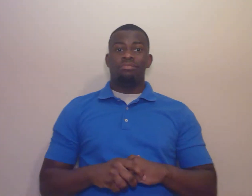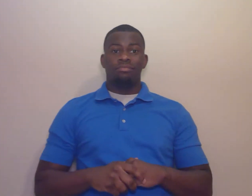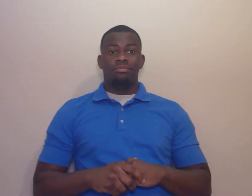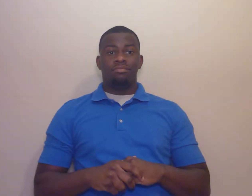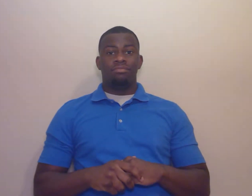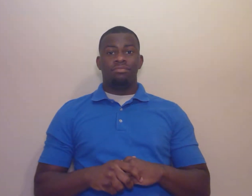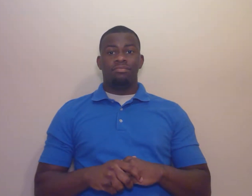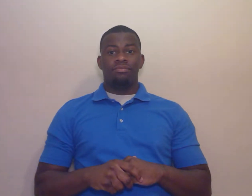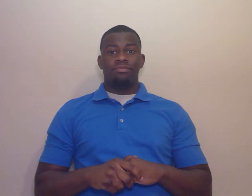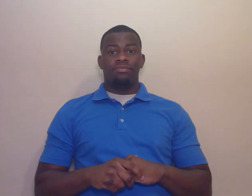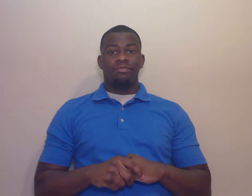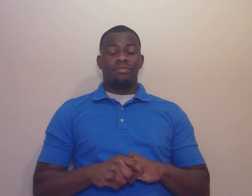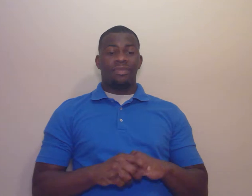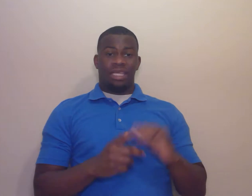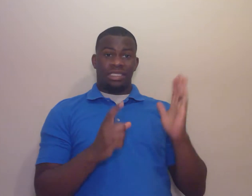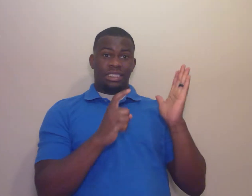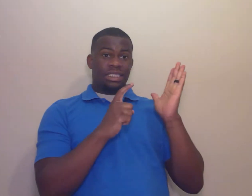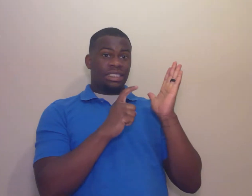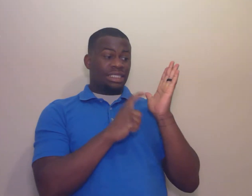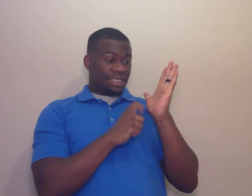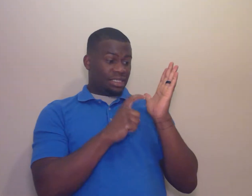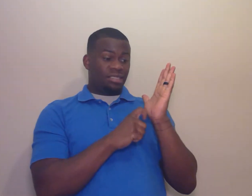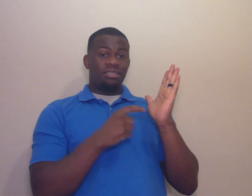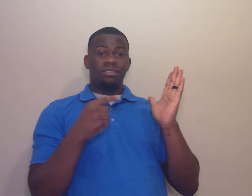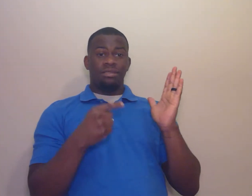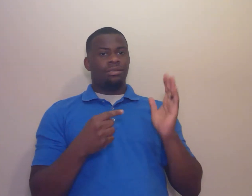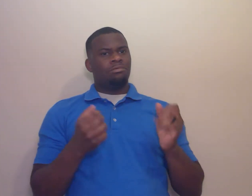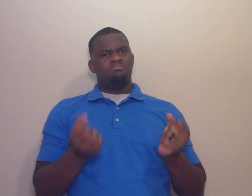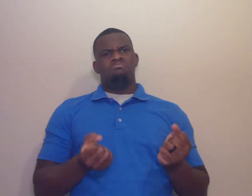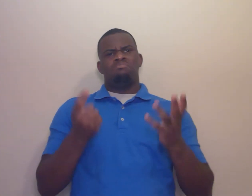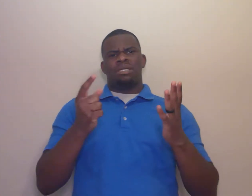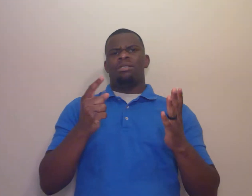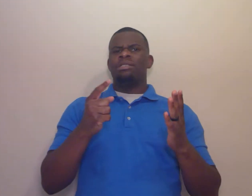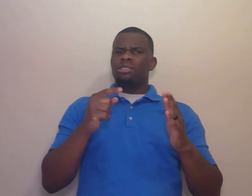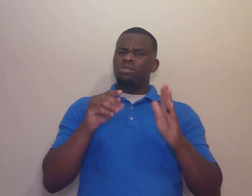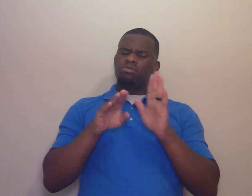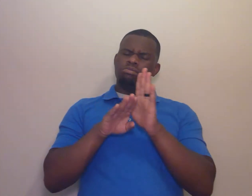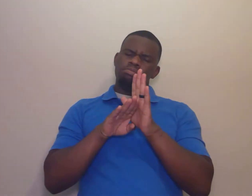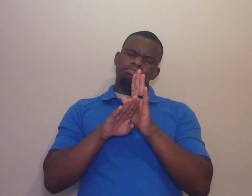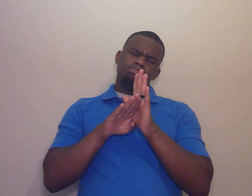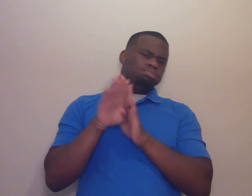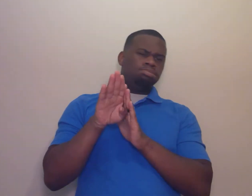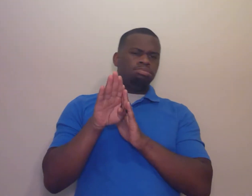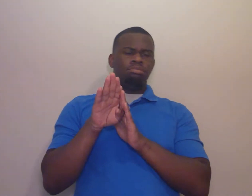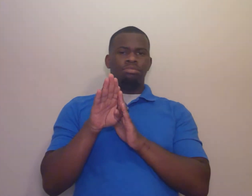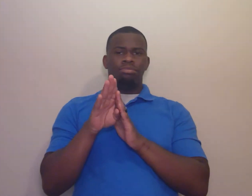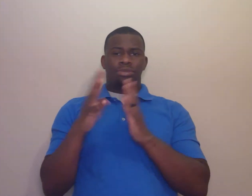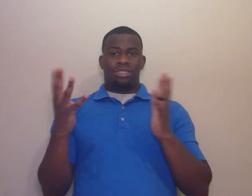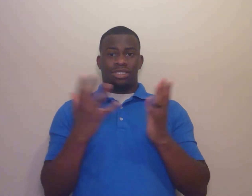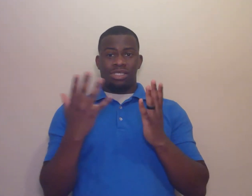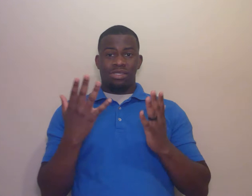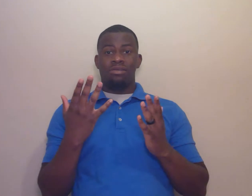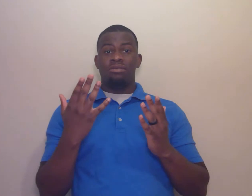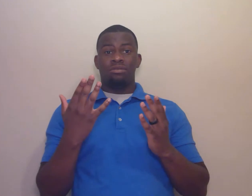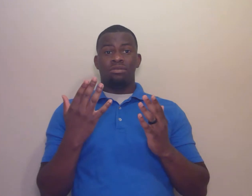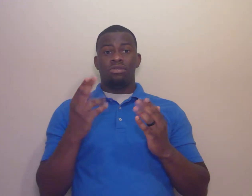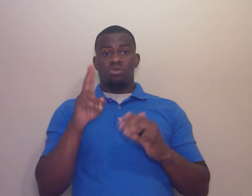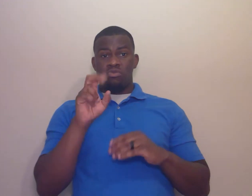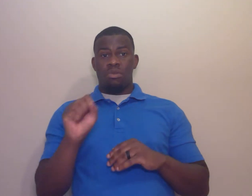Tick-borne diseases are on the rise. Cases of Lyme disease in particular have almost tripled in the last 2 decades in the US. Why